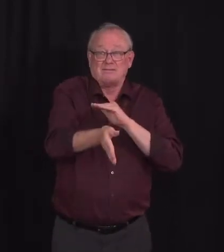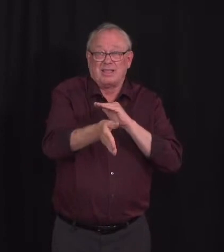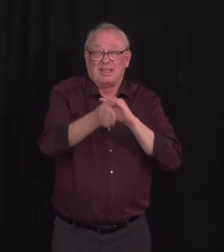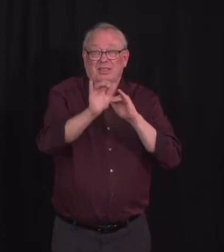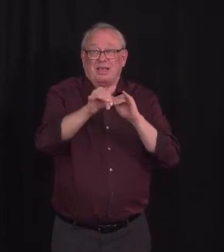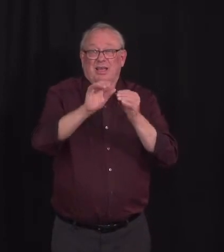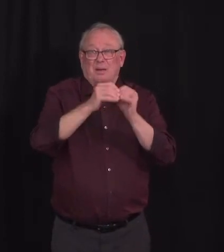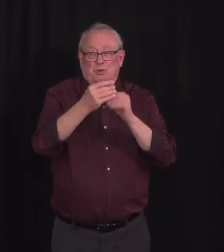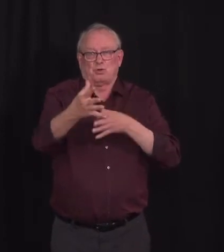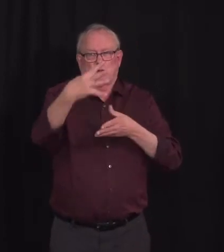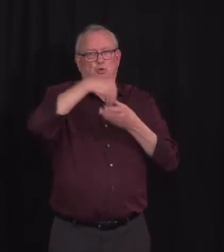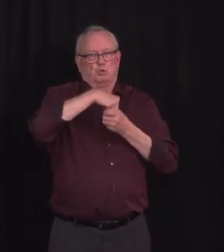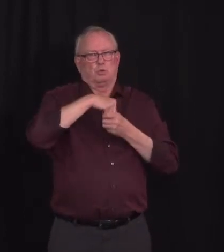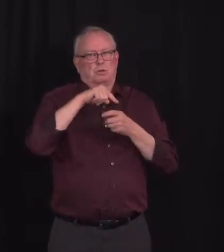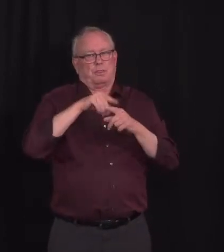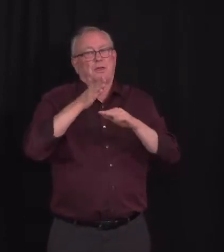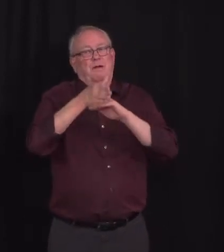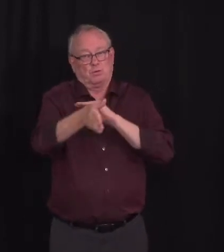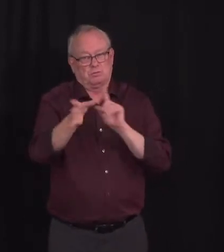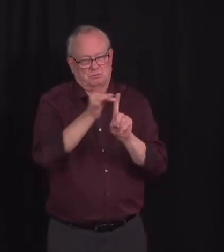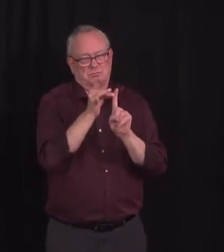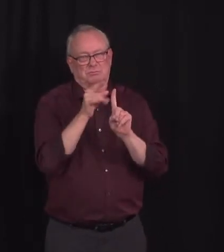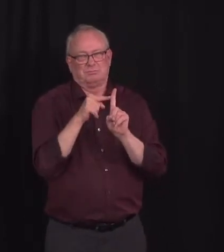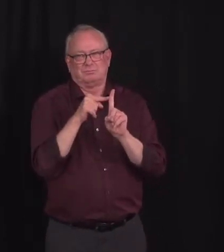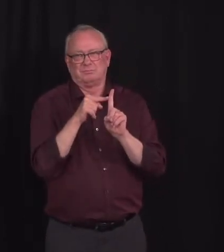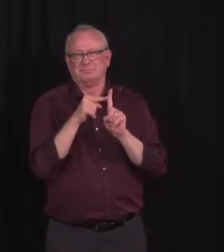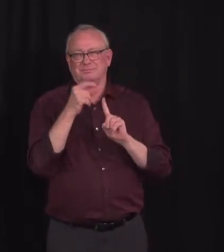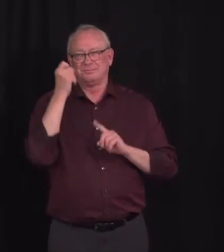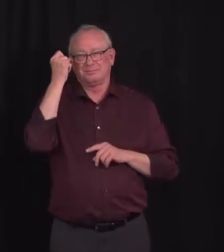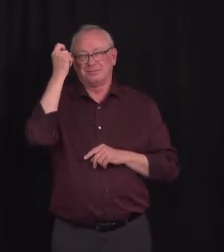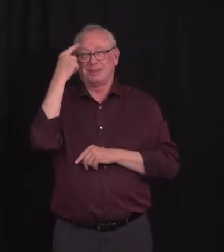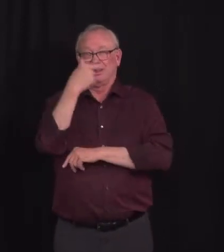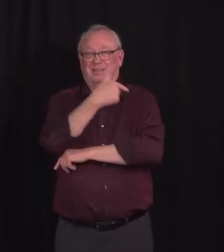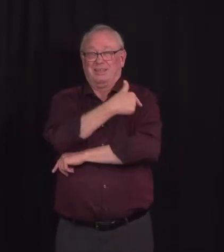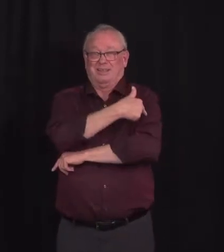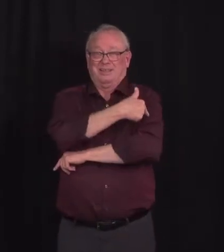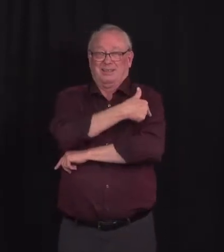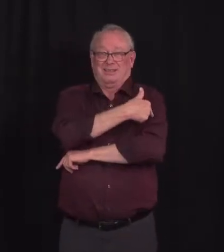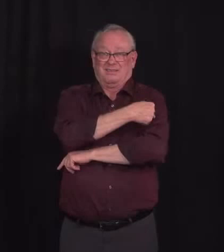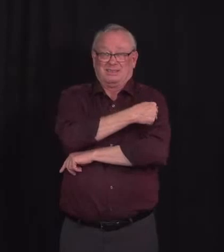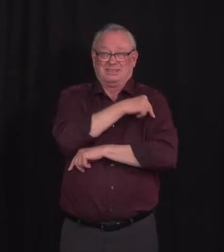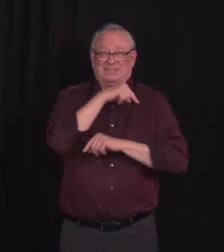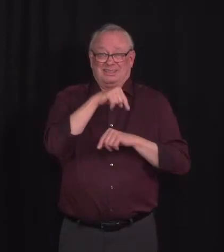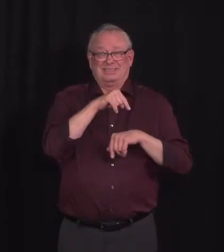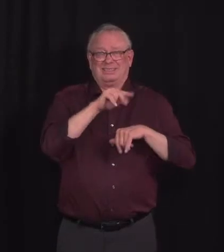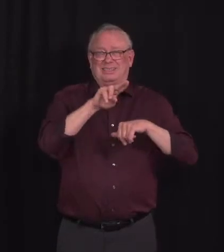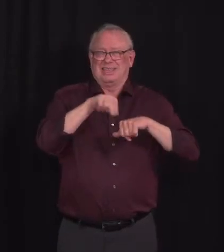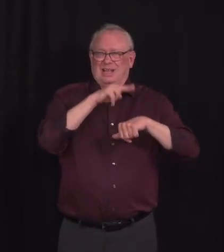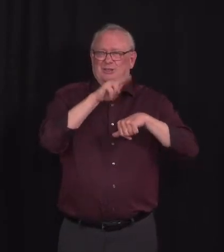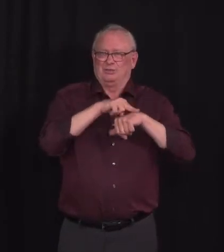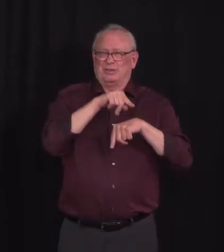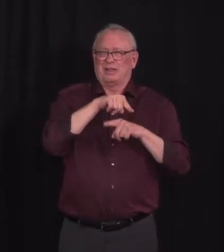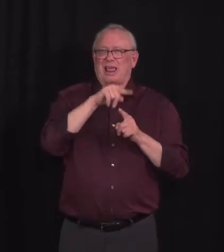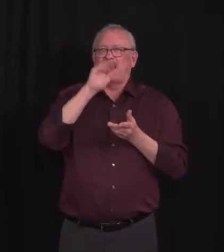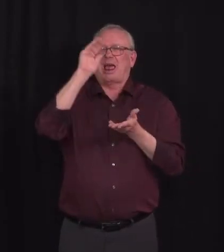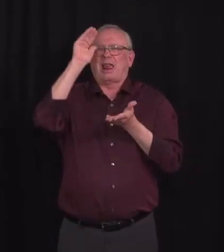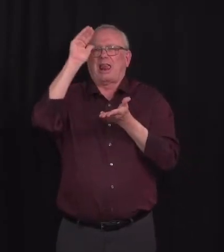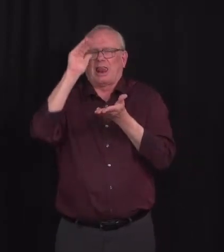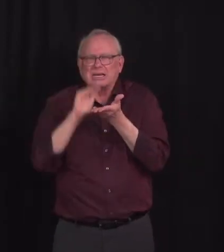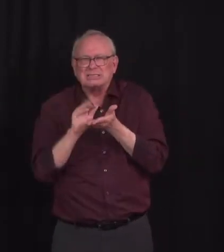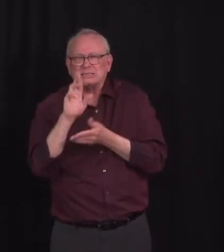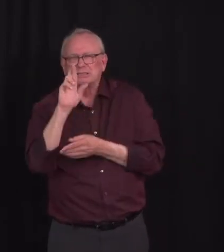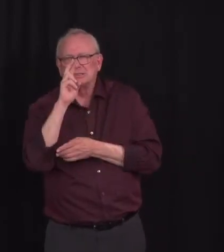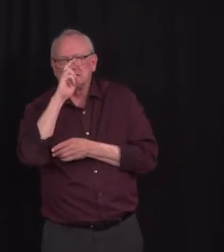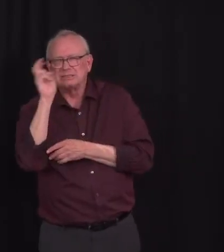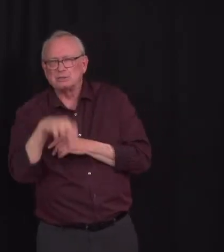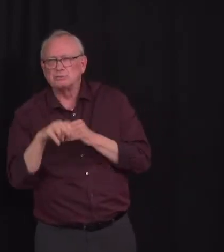that receiving immunity from a vaccine is just as natural and, in fact, less potentially dangerous than having a level of